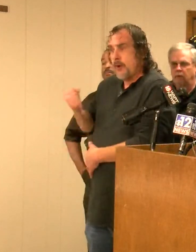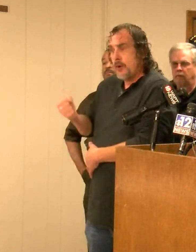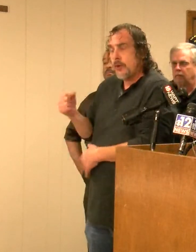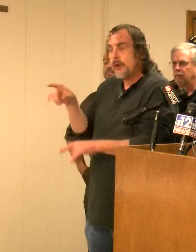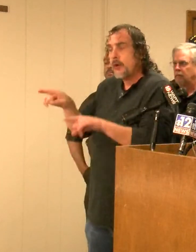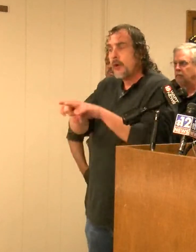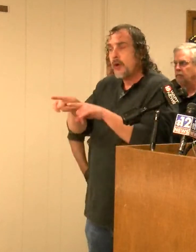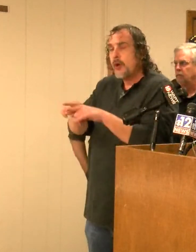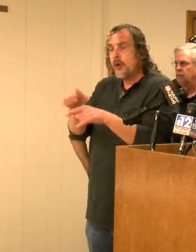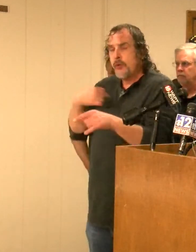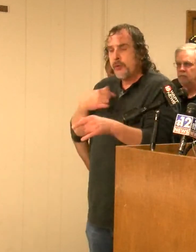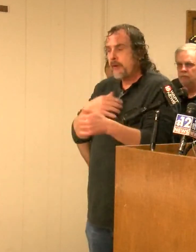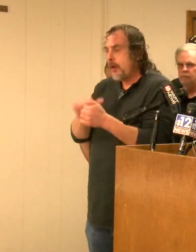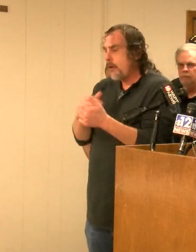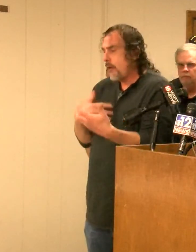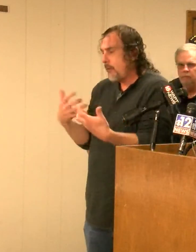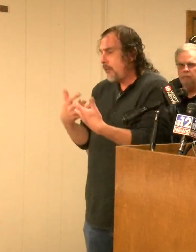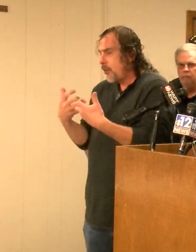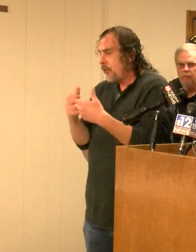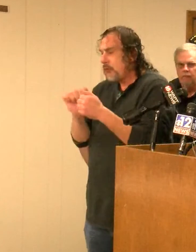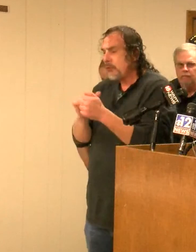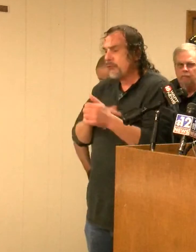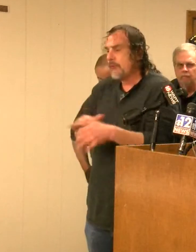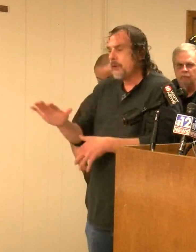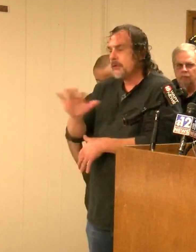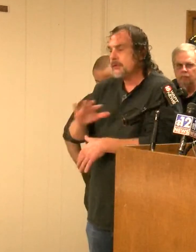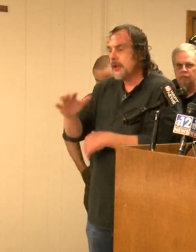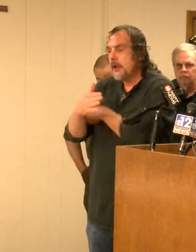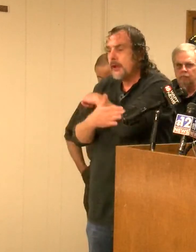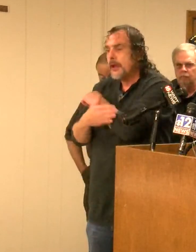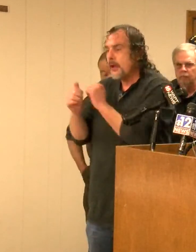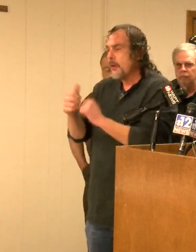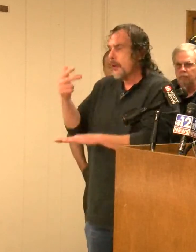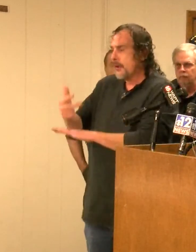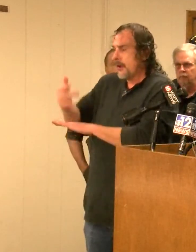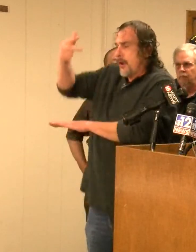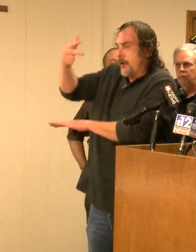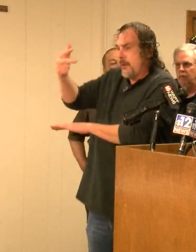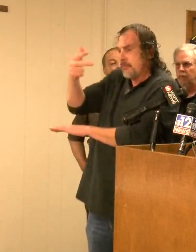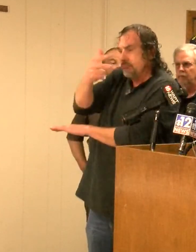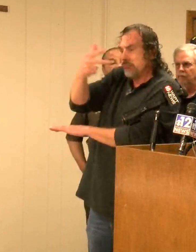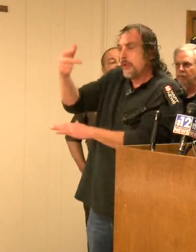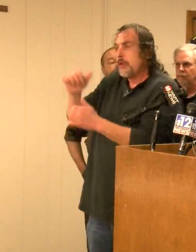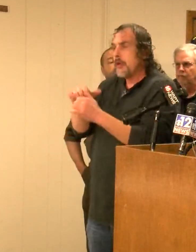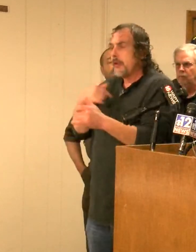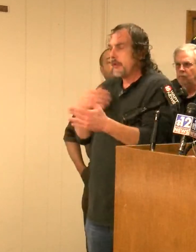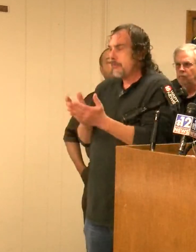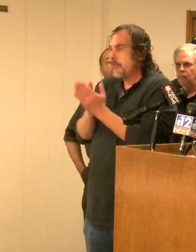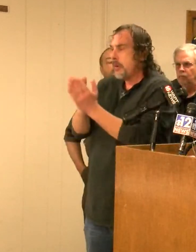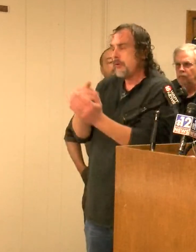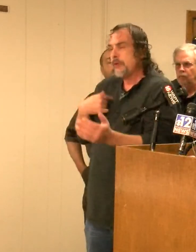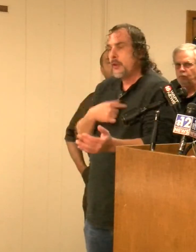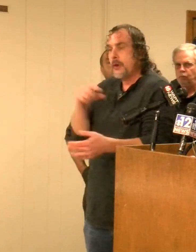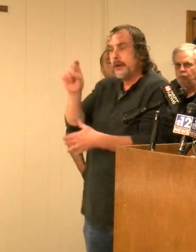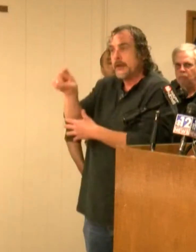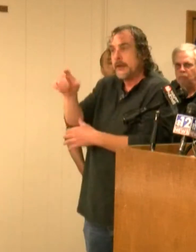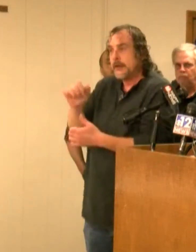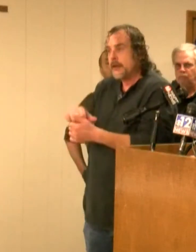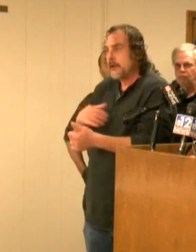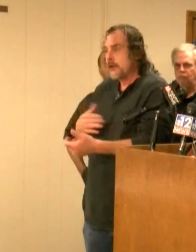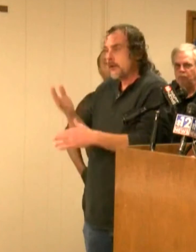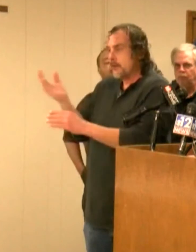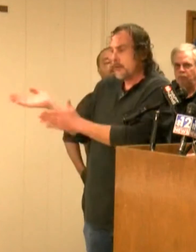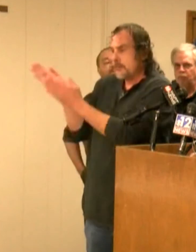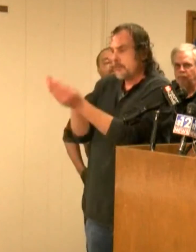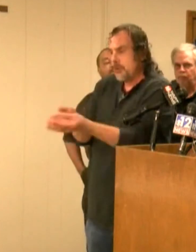We've had our partners from the surrounding counties with high water vehicles, boats, and other equipment that was needed that we've been able to bring into